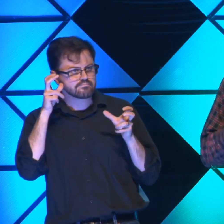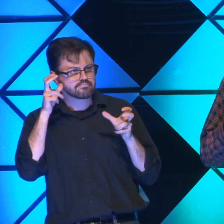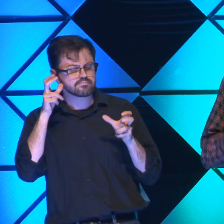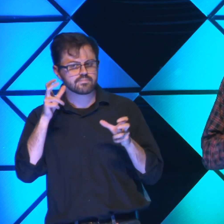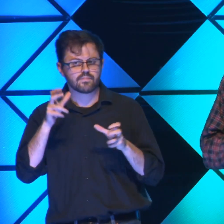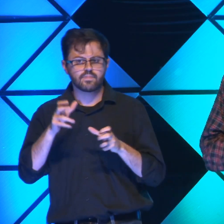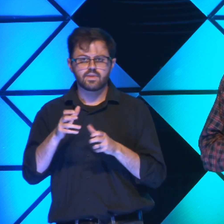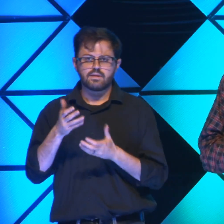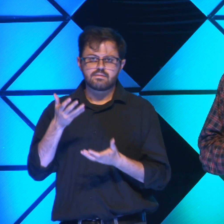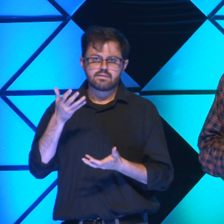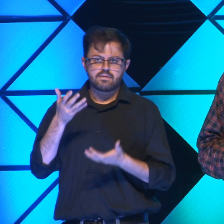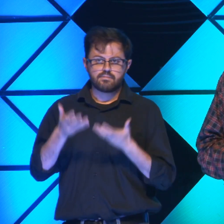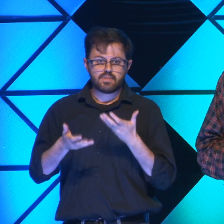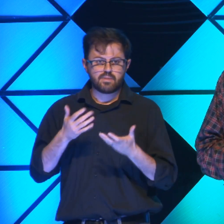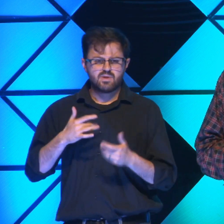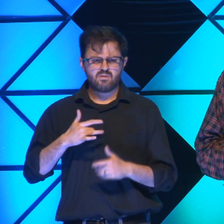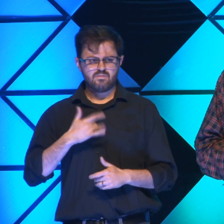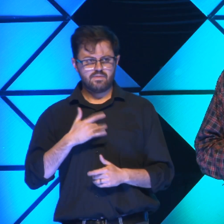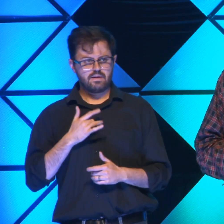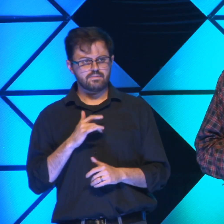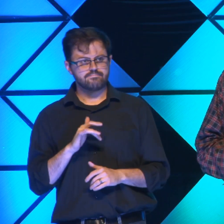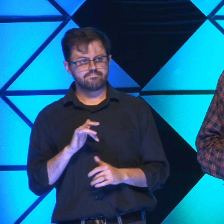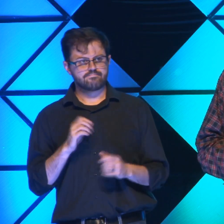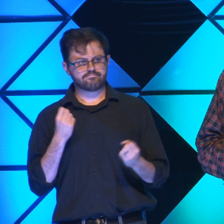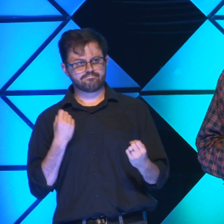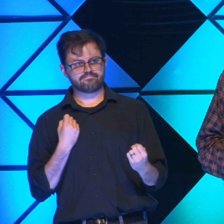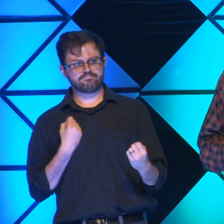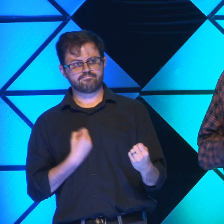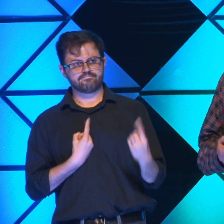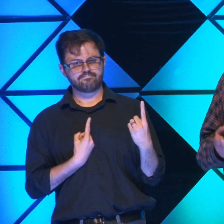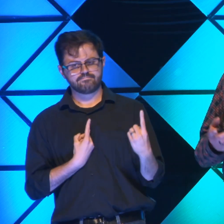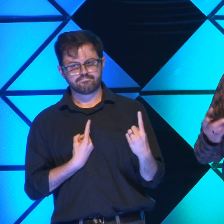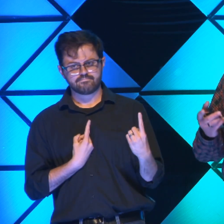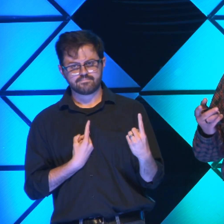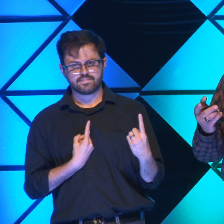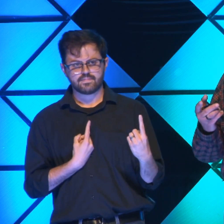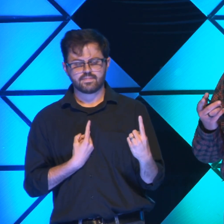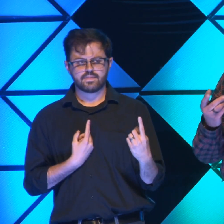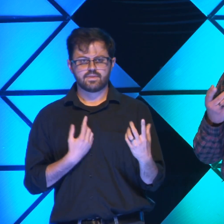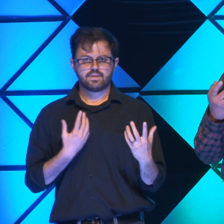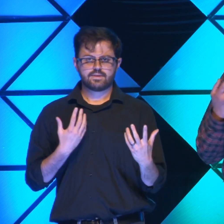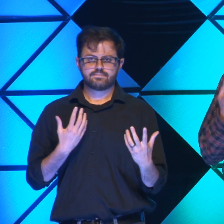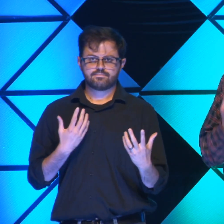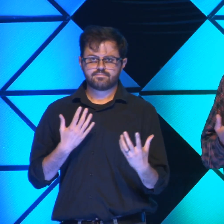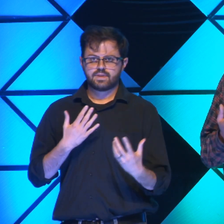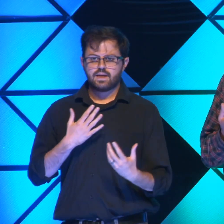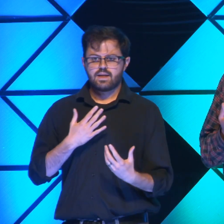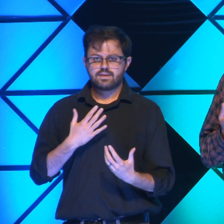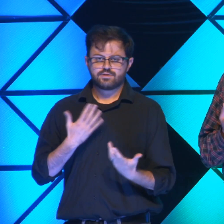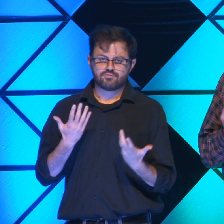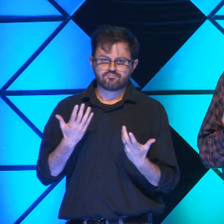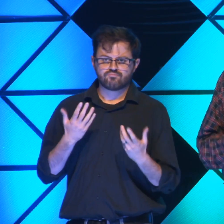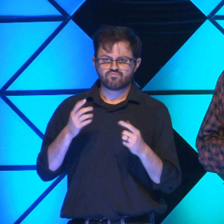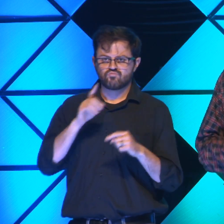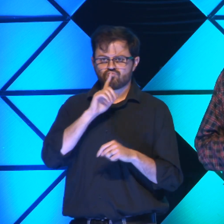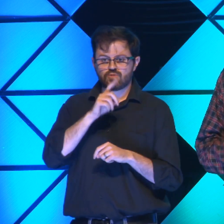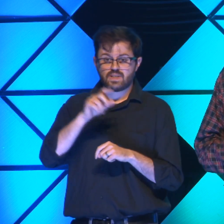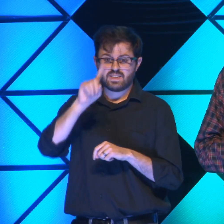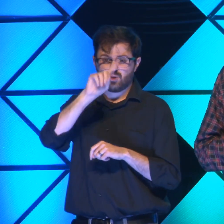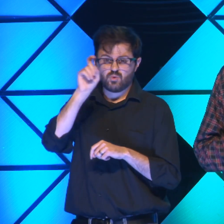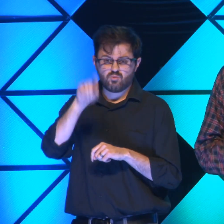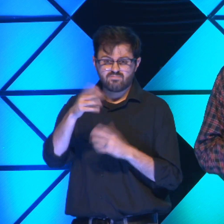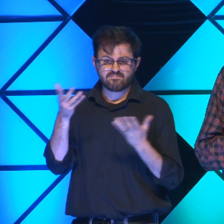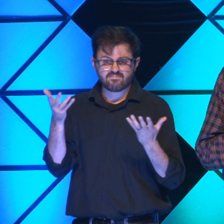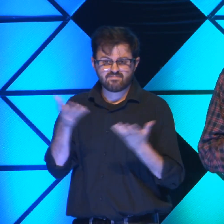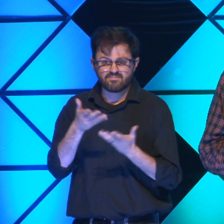Maybe you felt empathy. The question is, what can we do